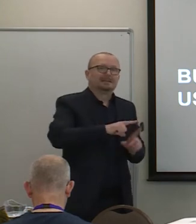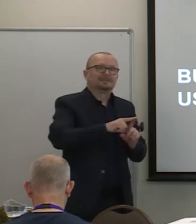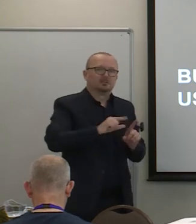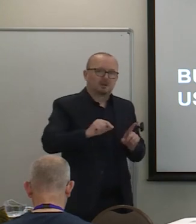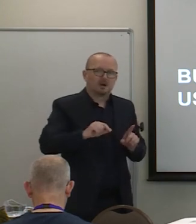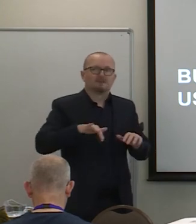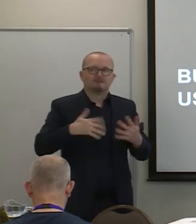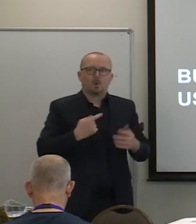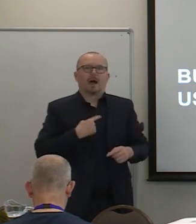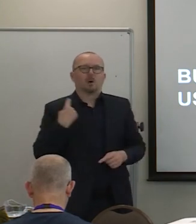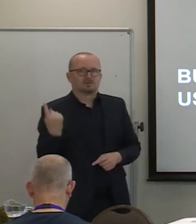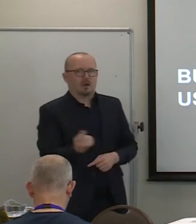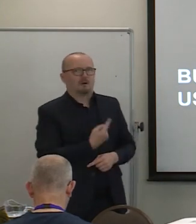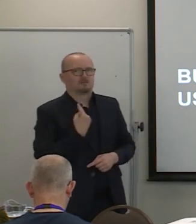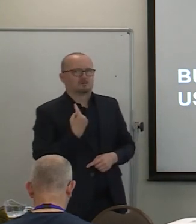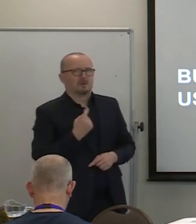us.